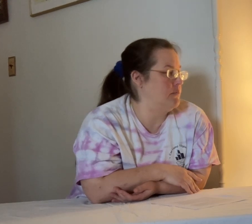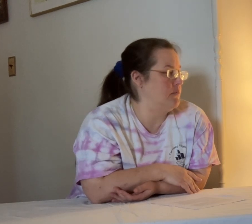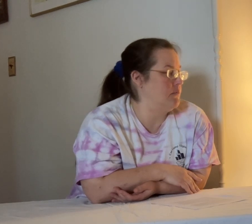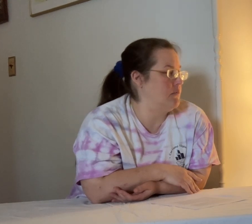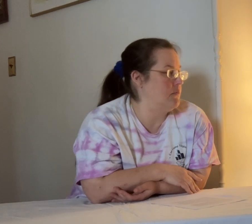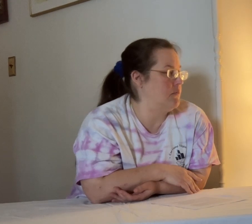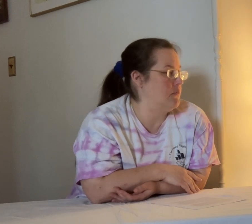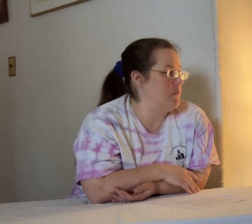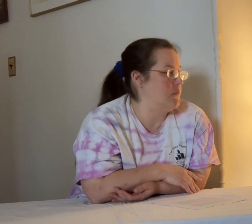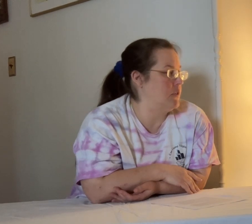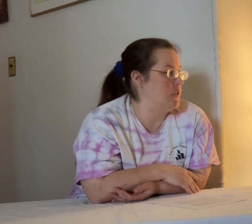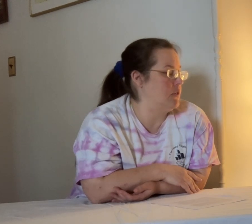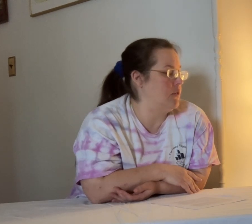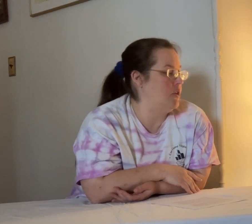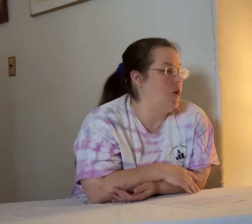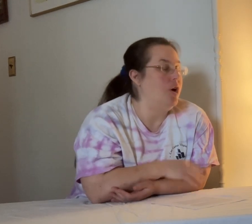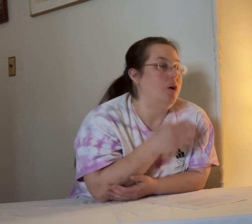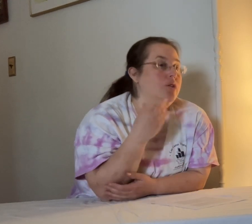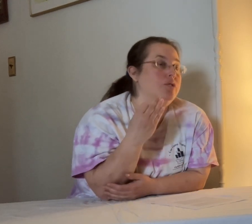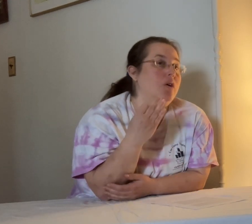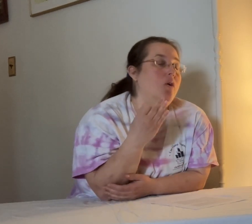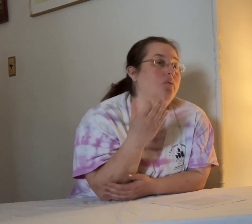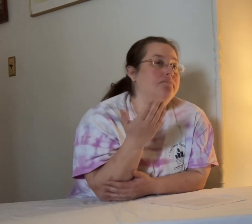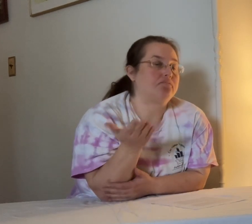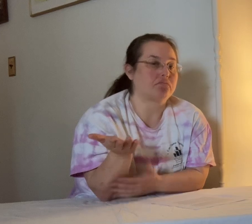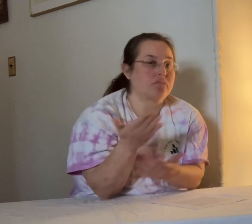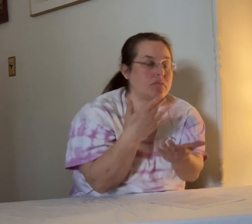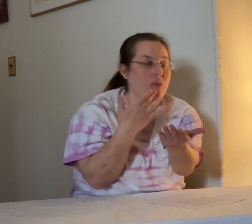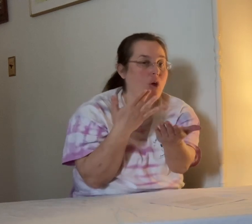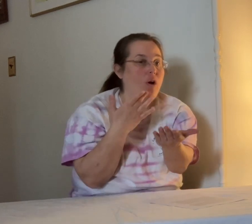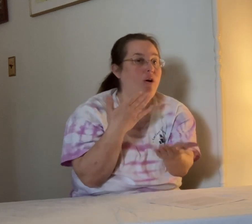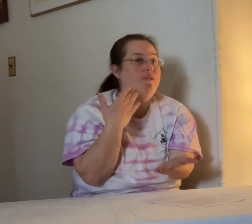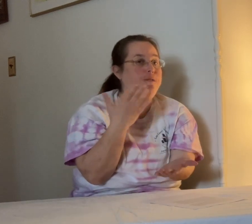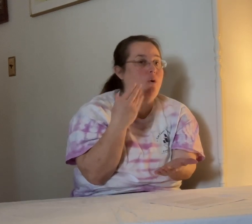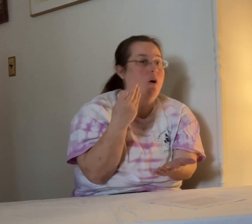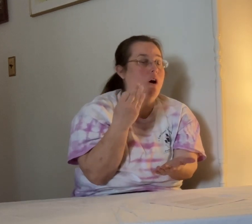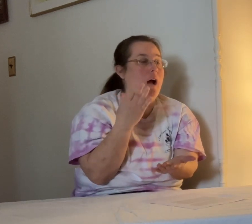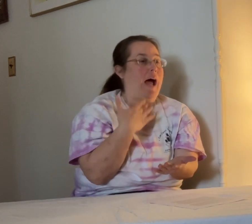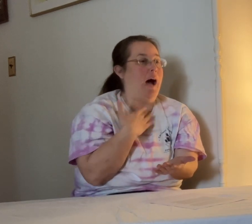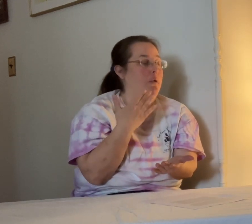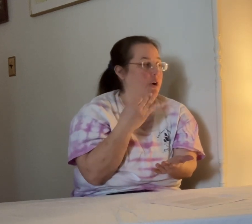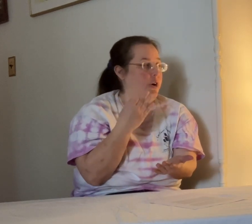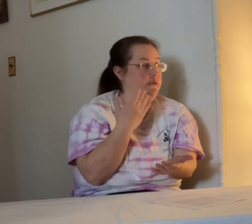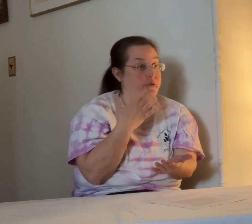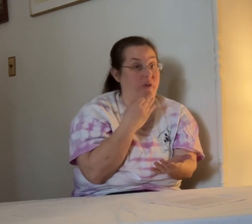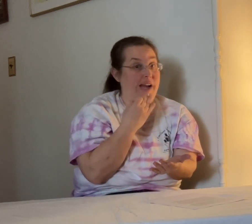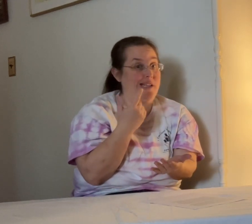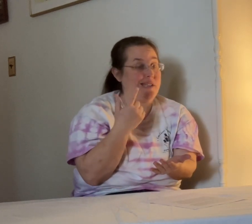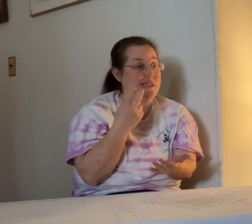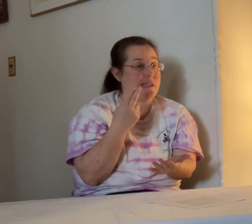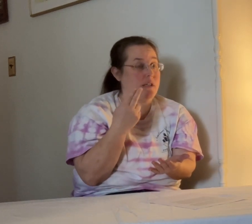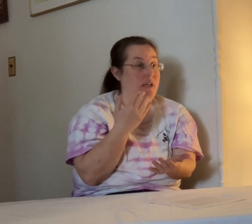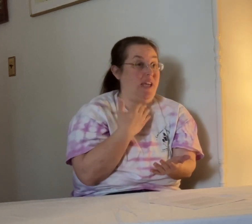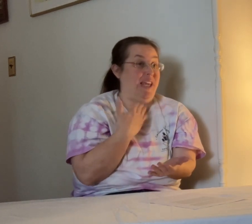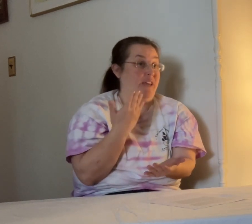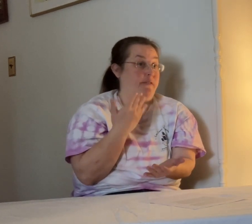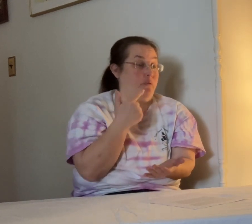I agree. So for our friends, if